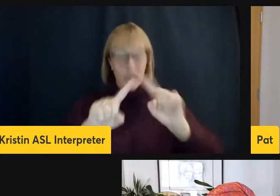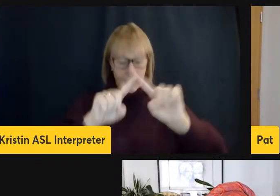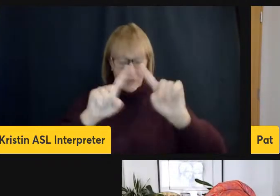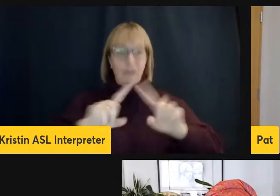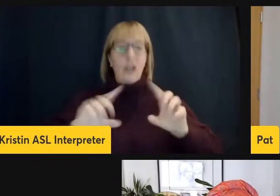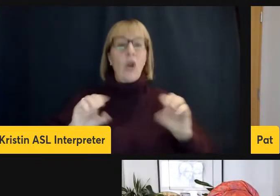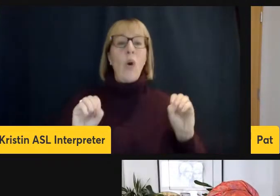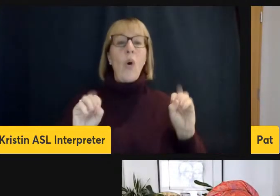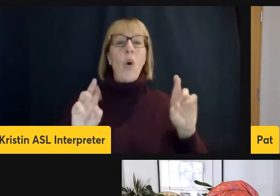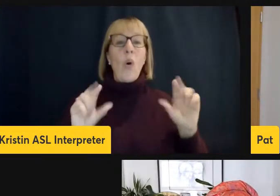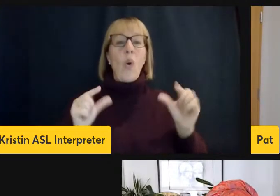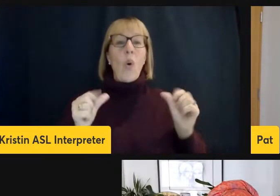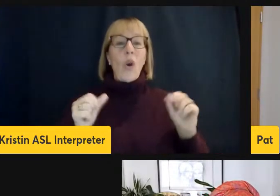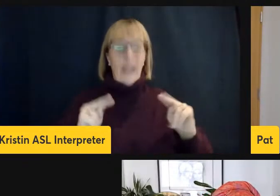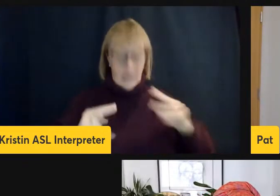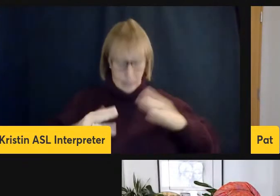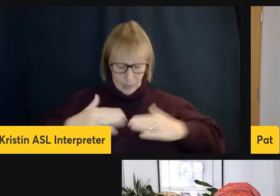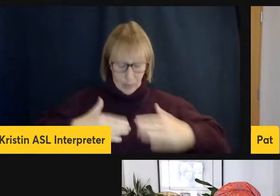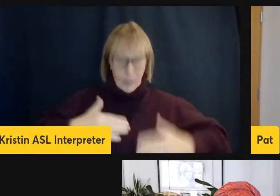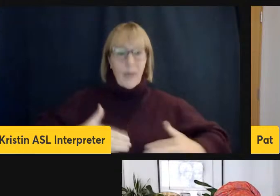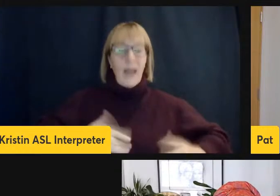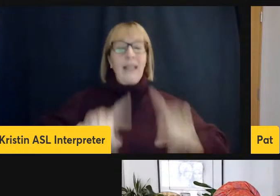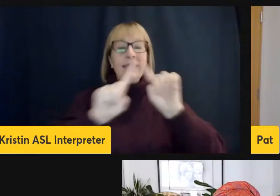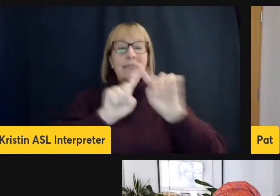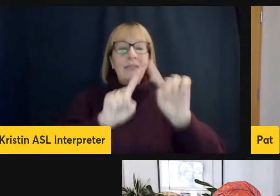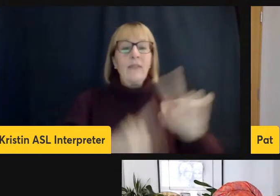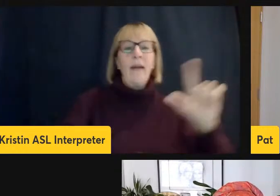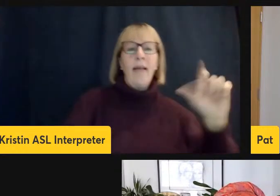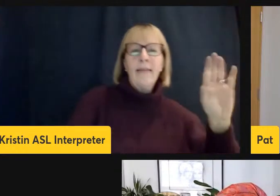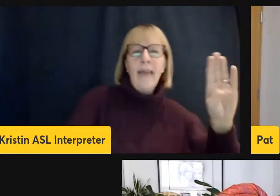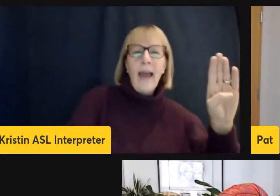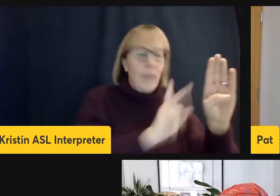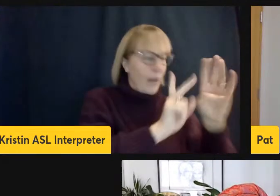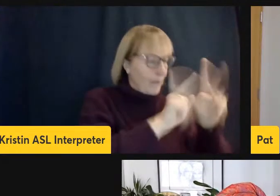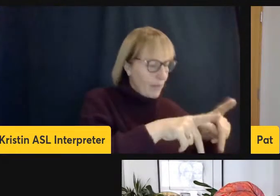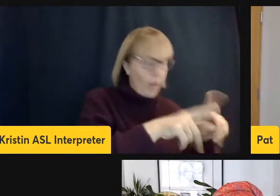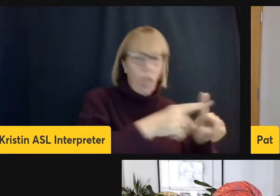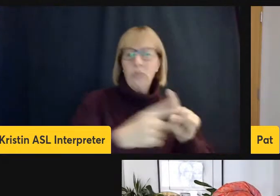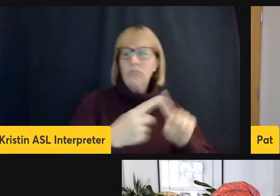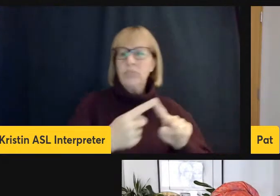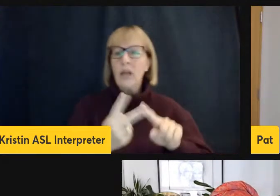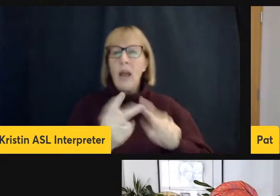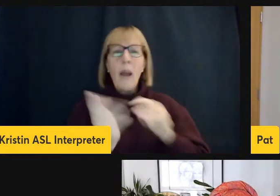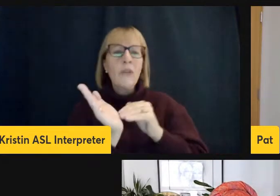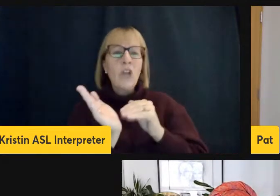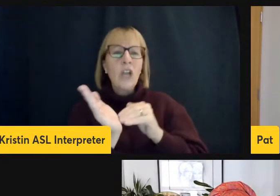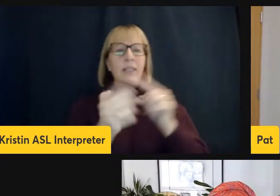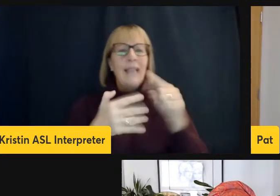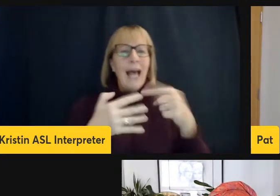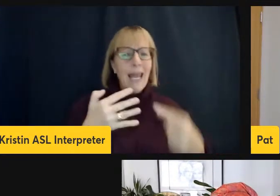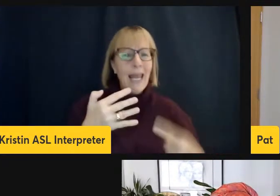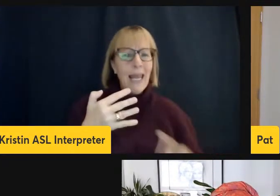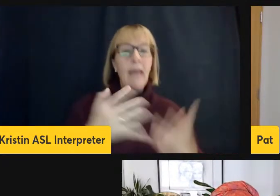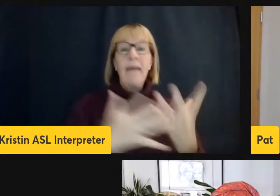as a result of numerous practitioners, laboratory folks, it's really, really important to